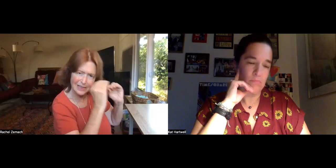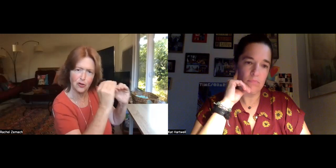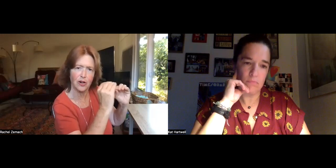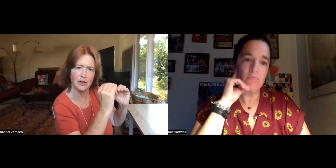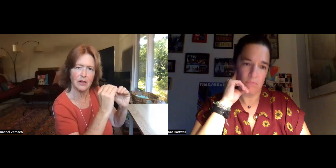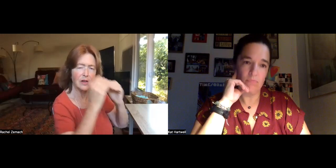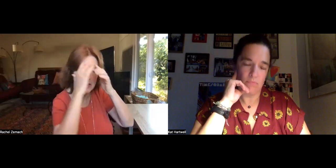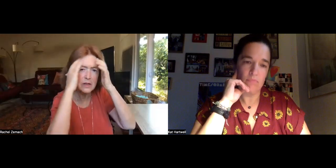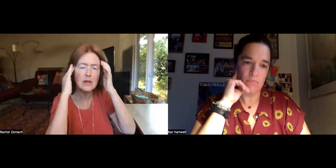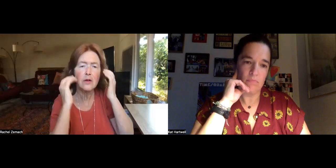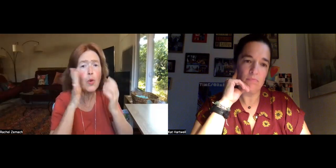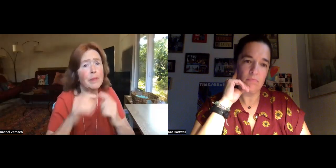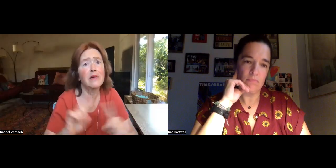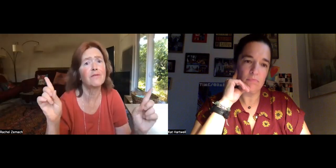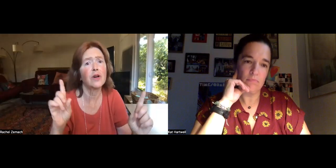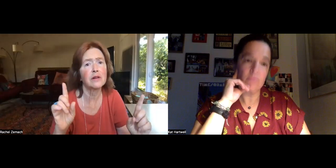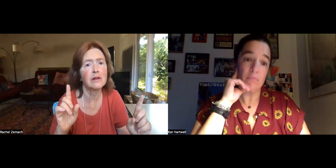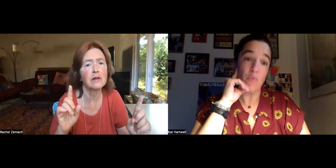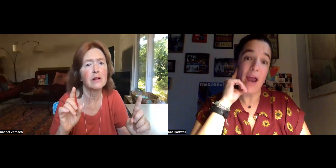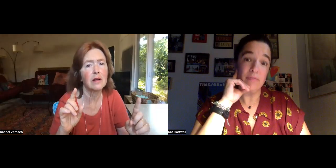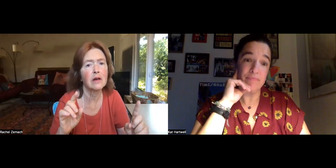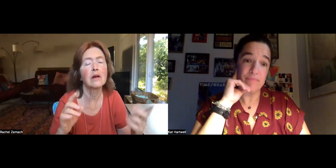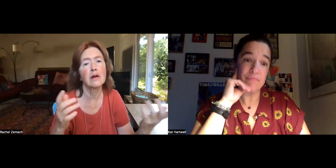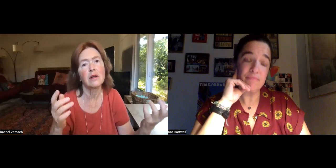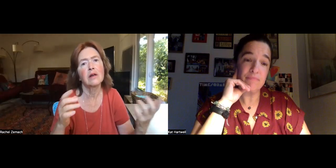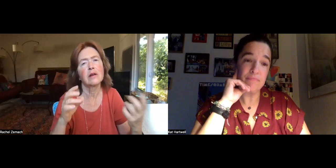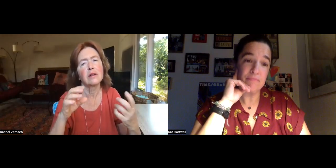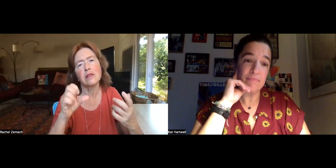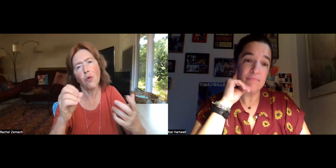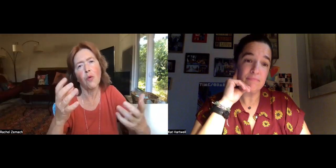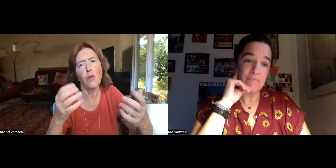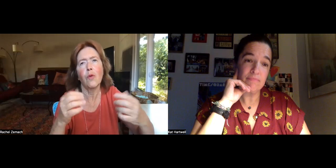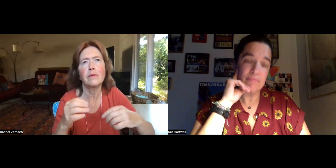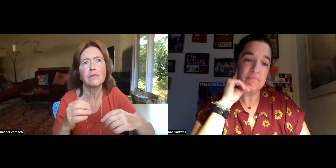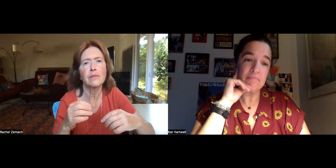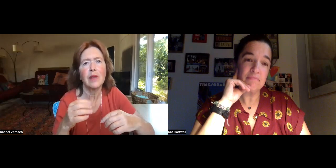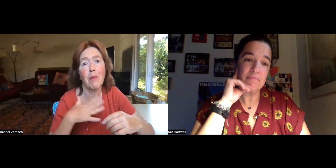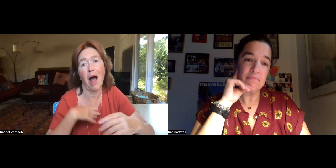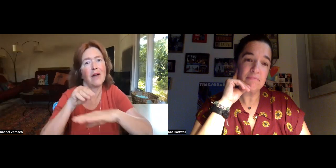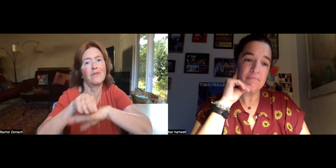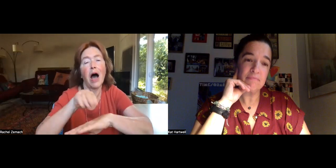the teacher would be different. Right. So my